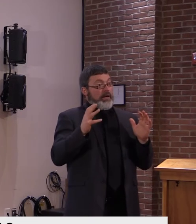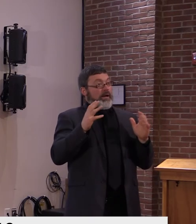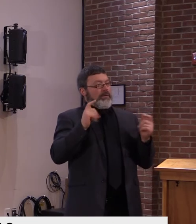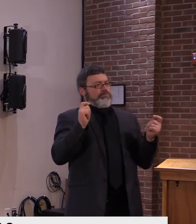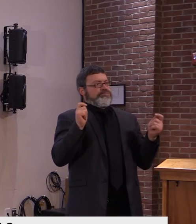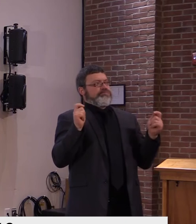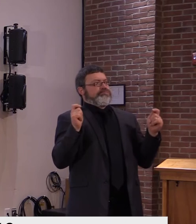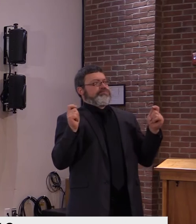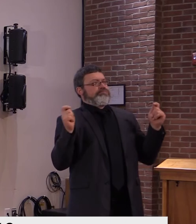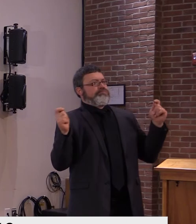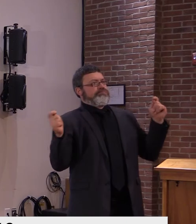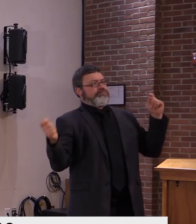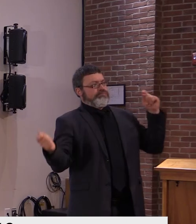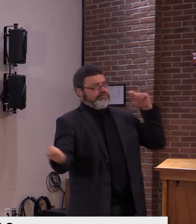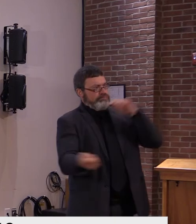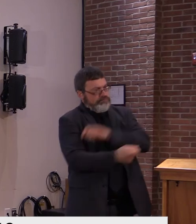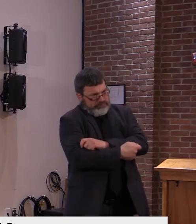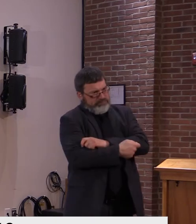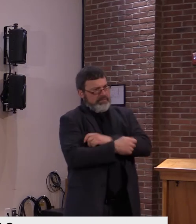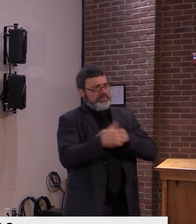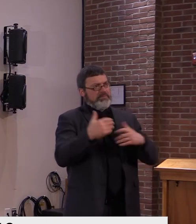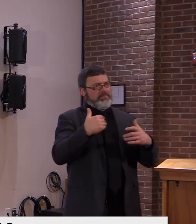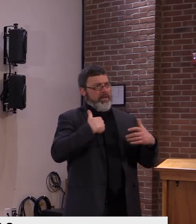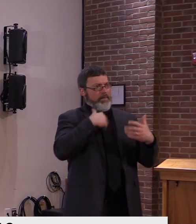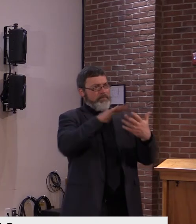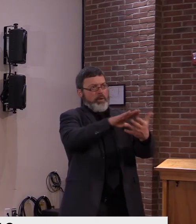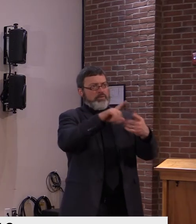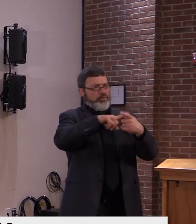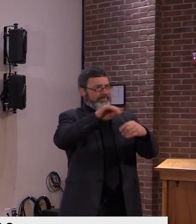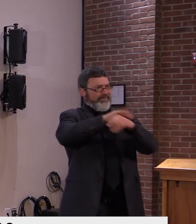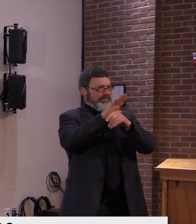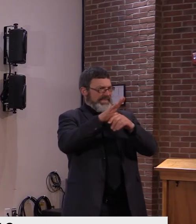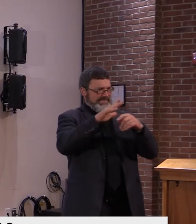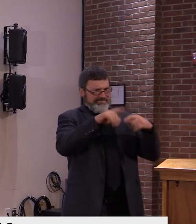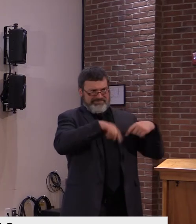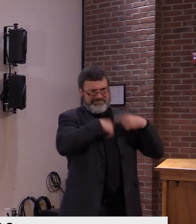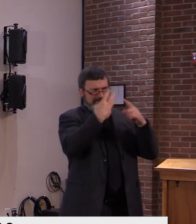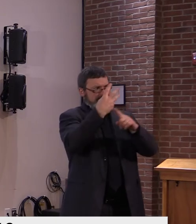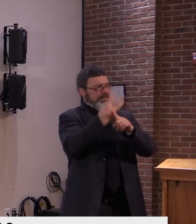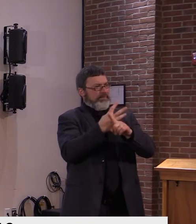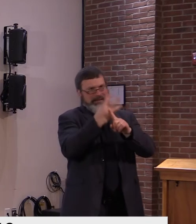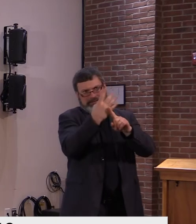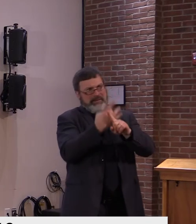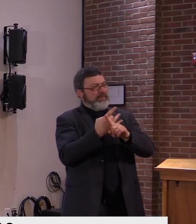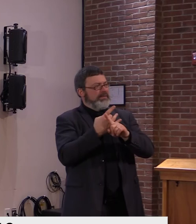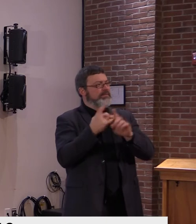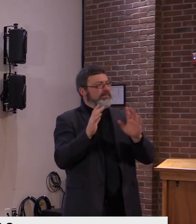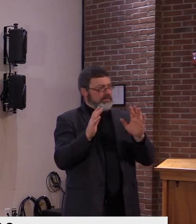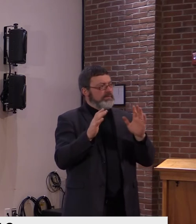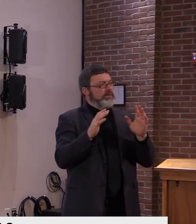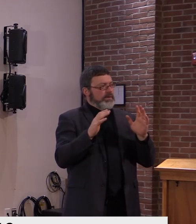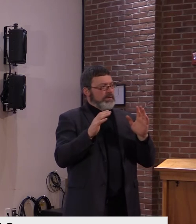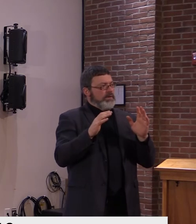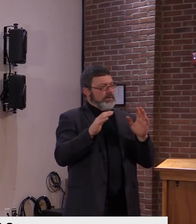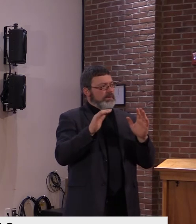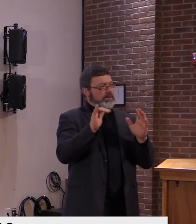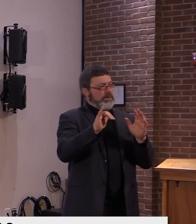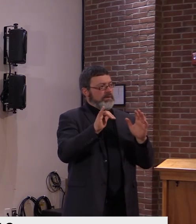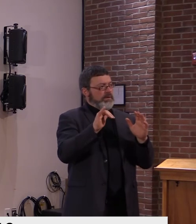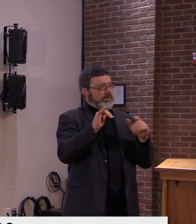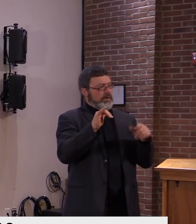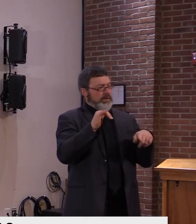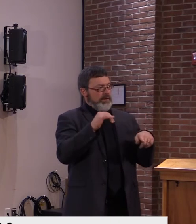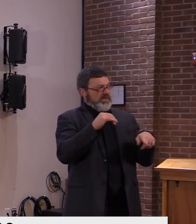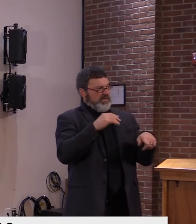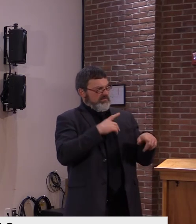now. One of the key lessons is that the moment we know of anyone positive, whether it be a